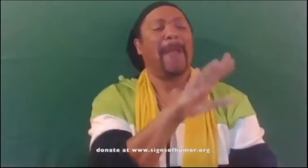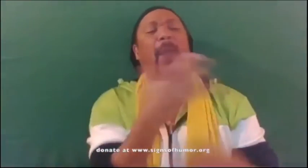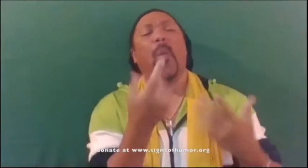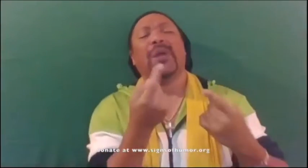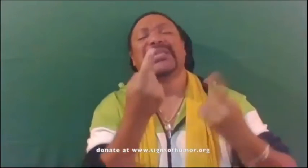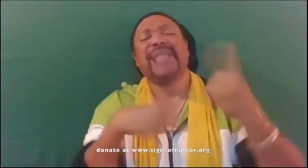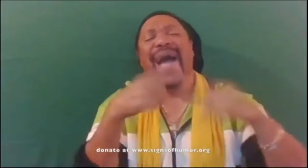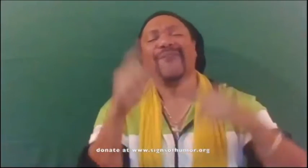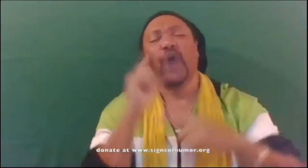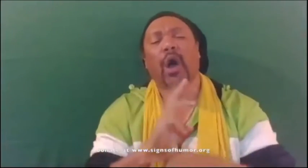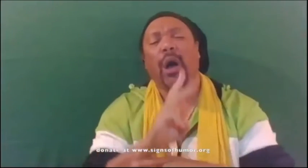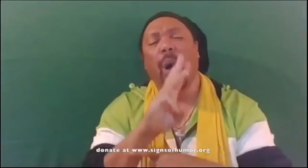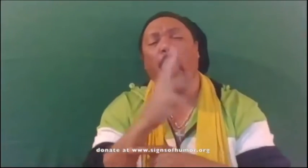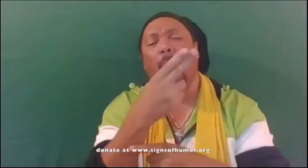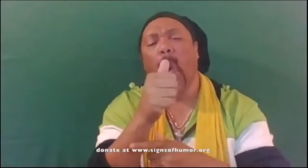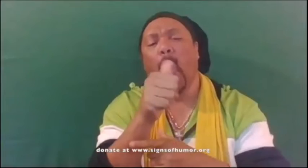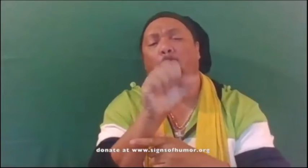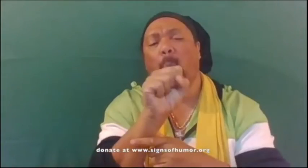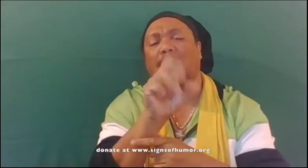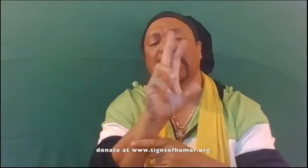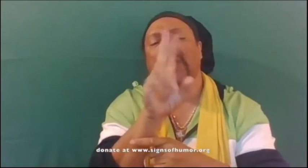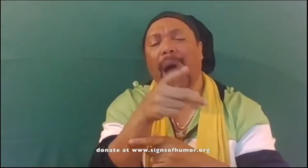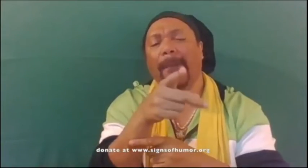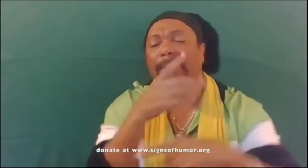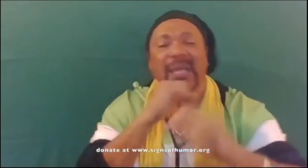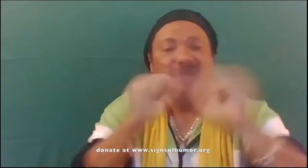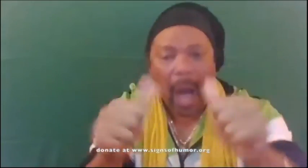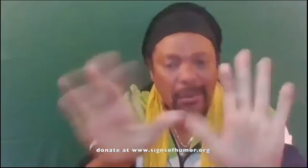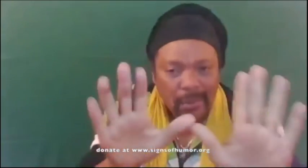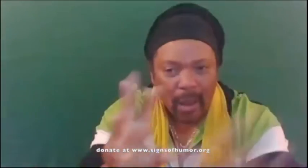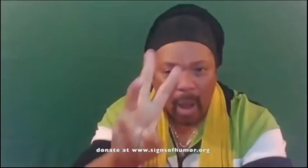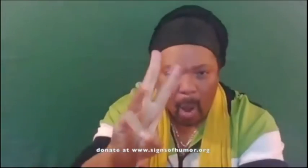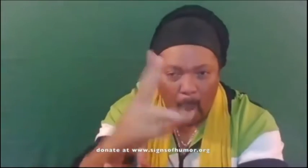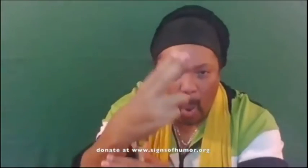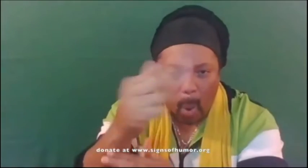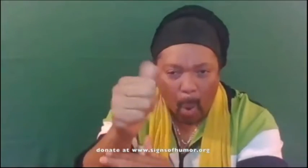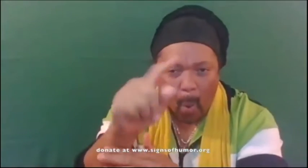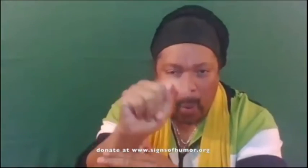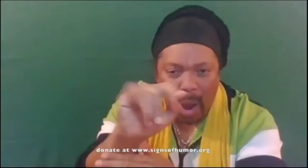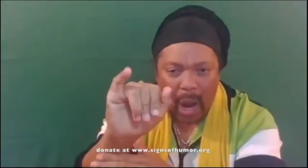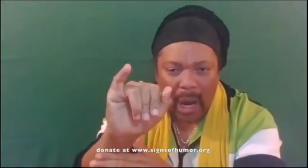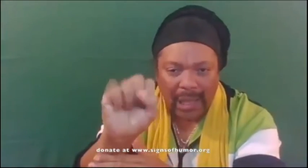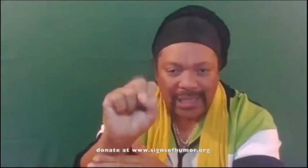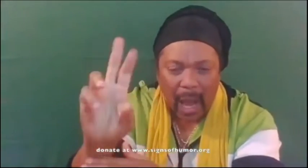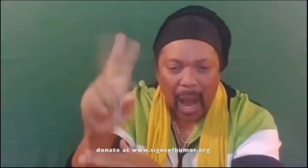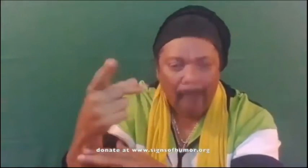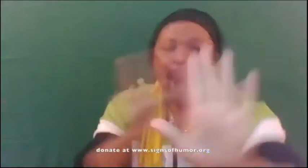But I try to test them all. I say, hey, what's the sign for what's up? Not what is up.